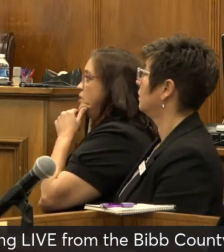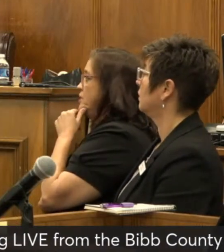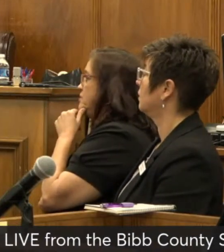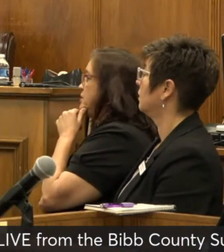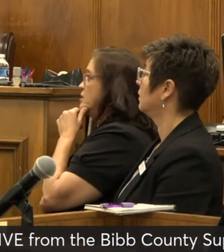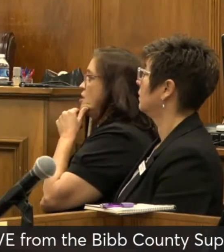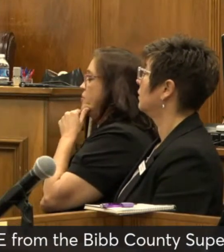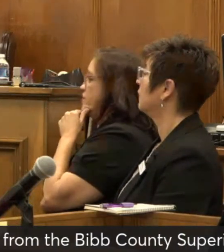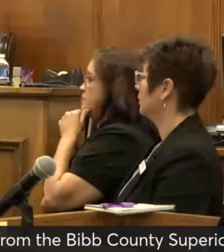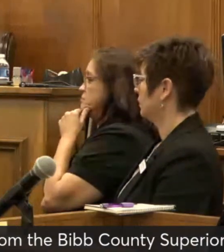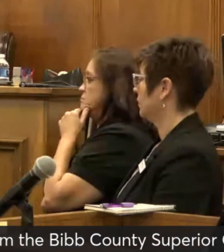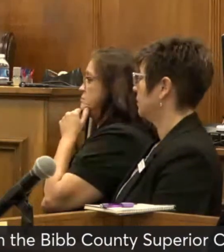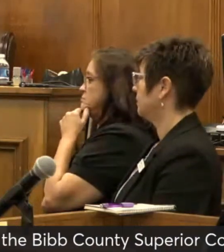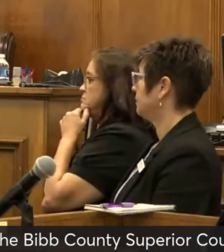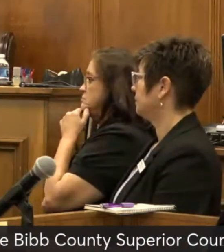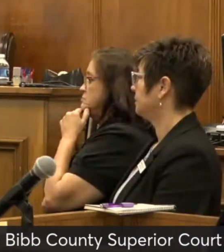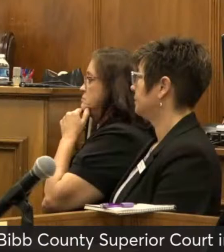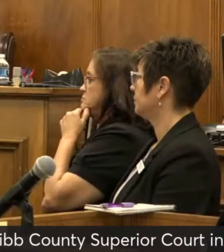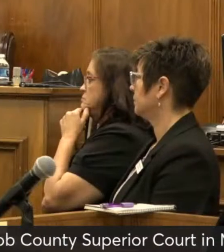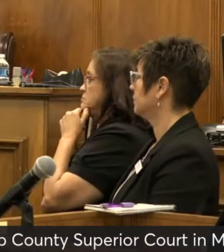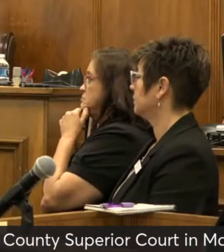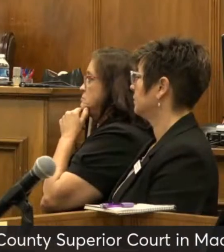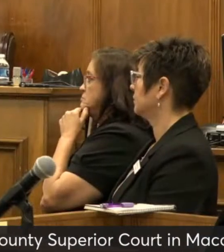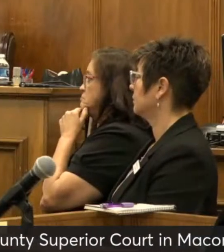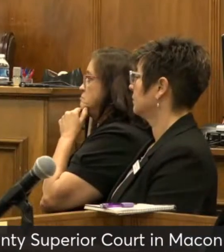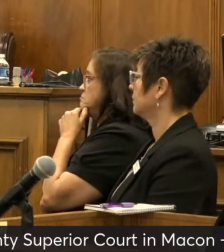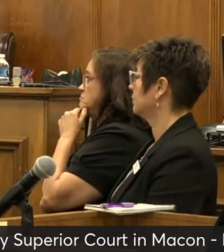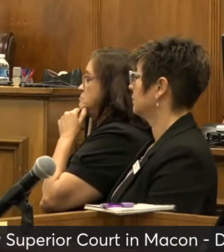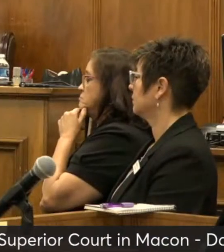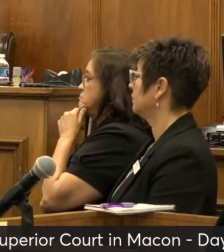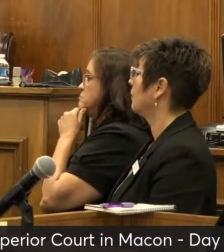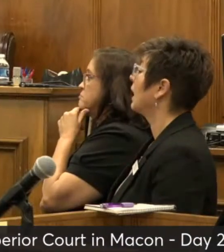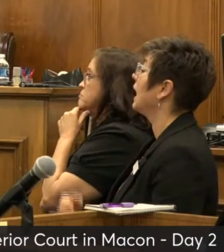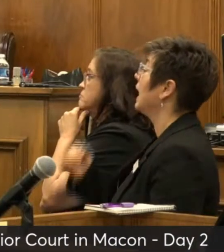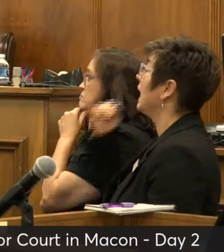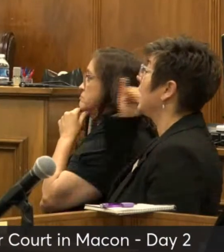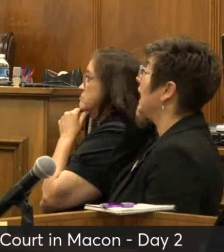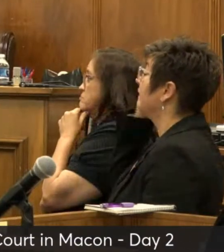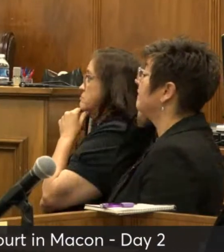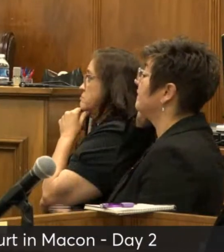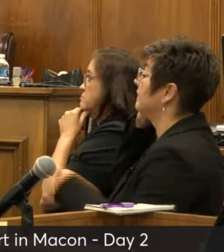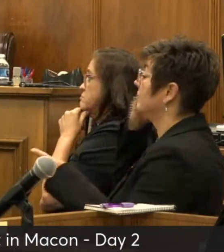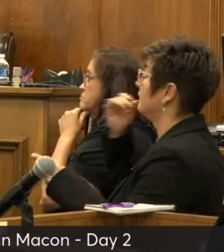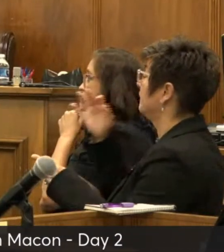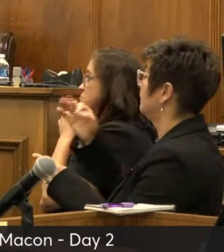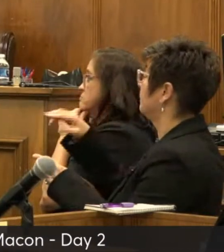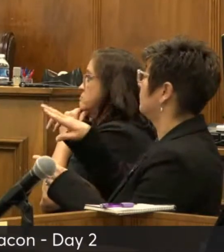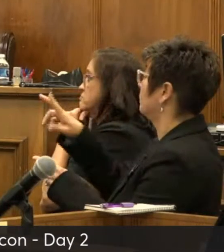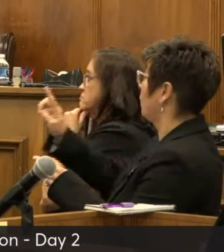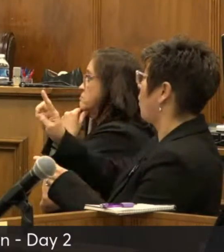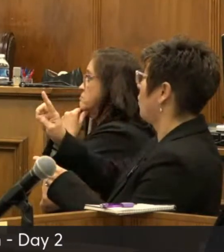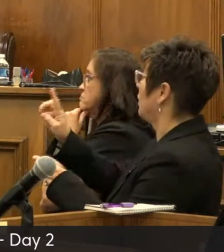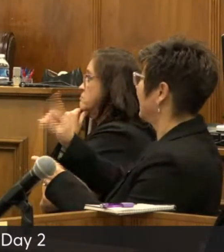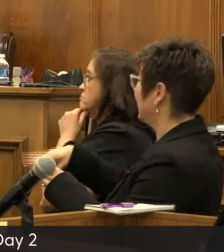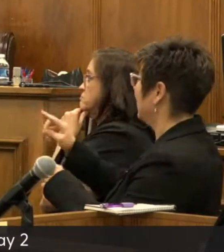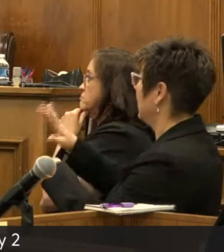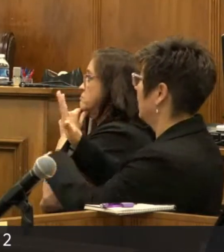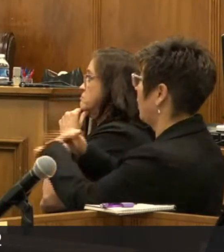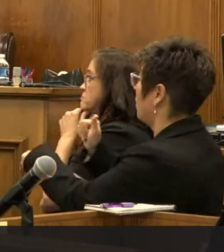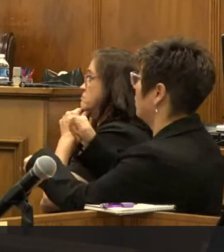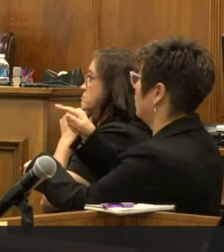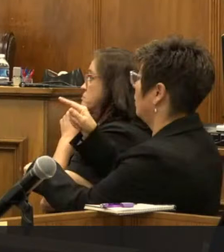No, and he didn't call me. If he had called you, would you be willing to testify?